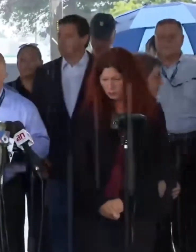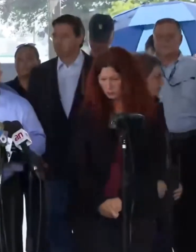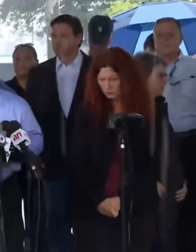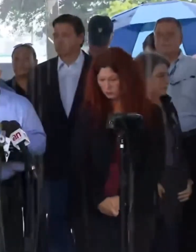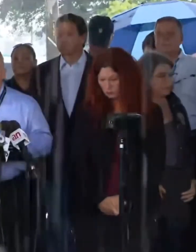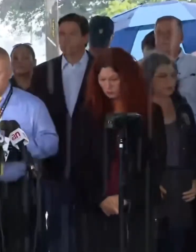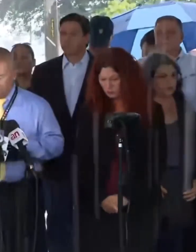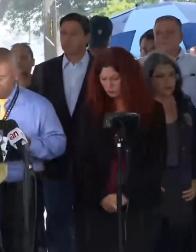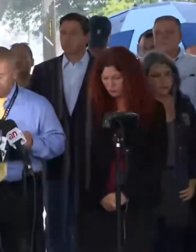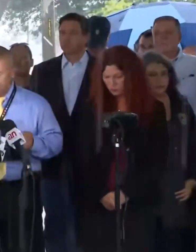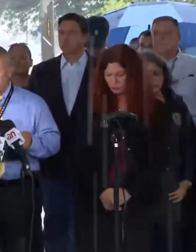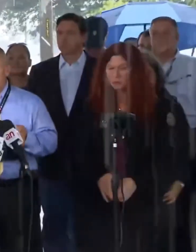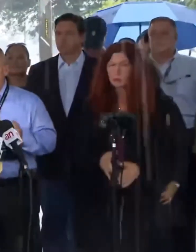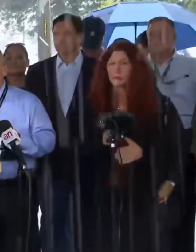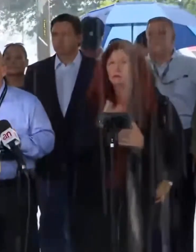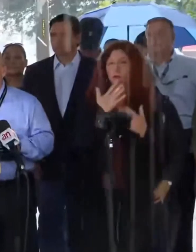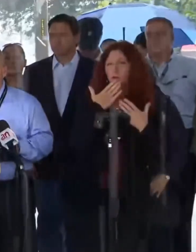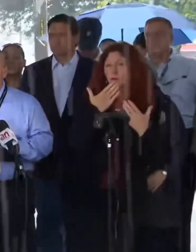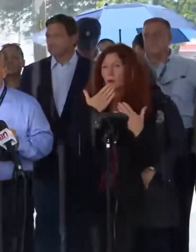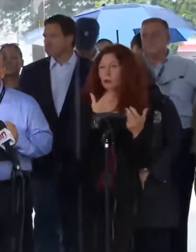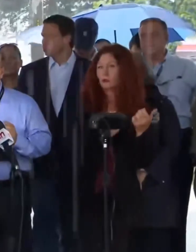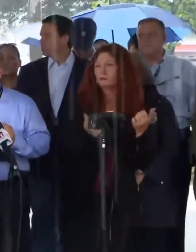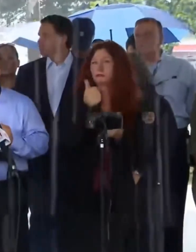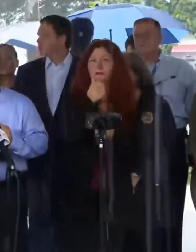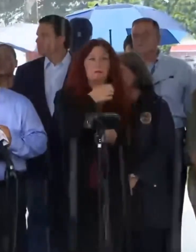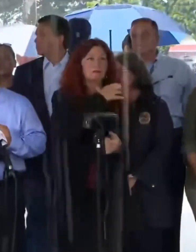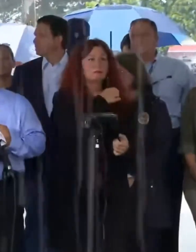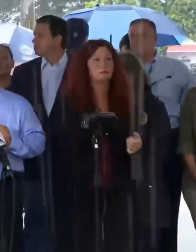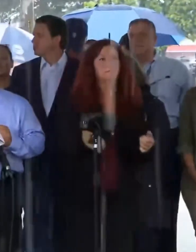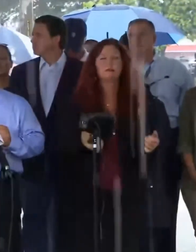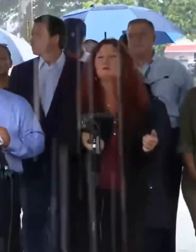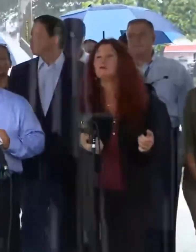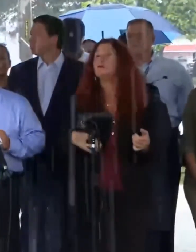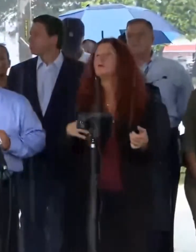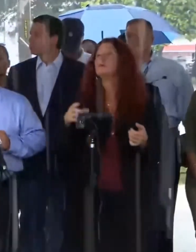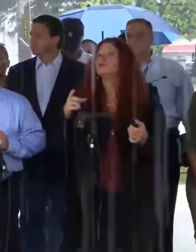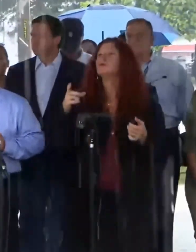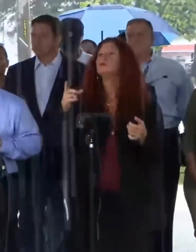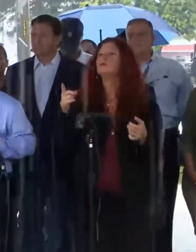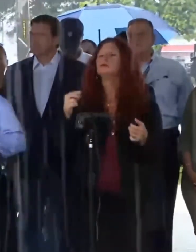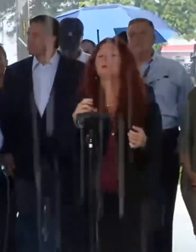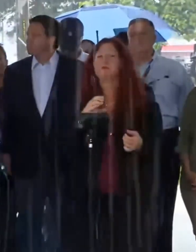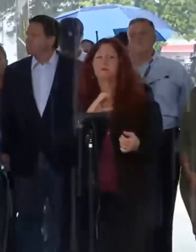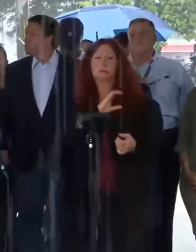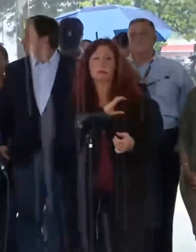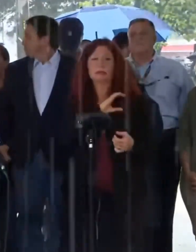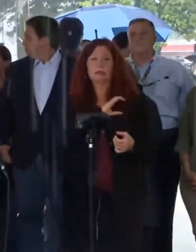Thank you, Madam Mayor. Let me introduce the Deputy Incident Commander, Charles Cyril.